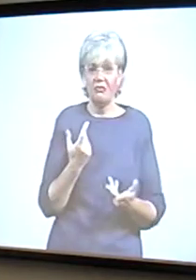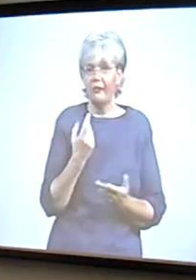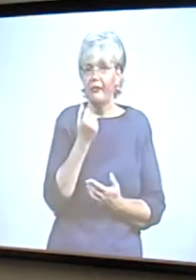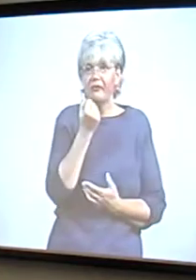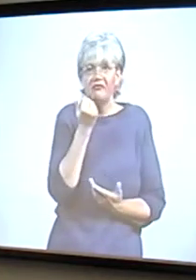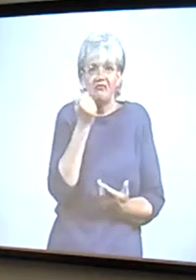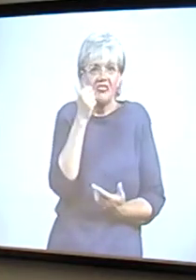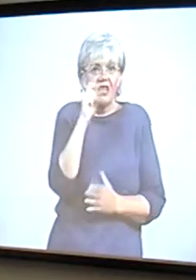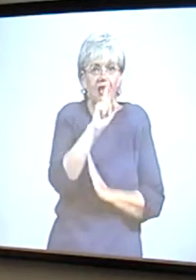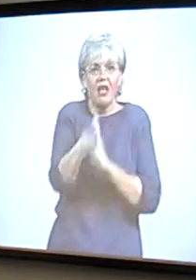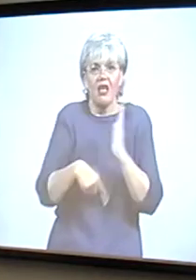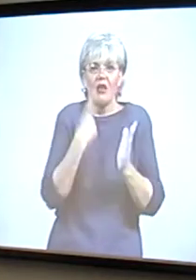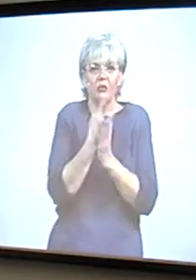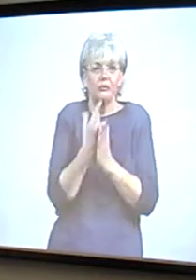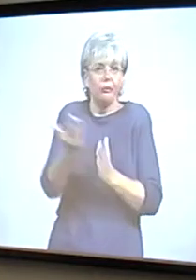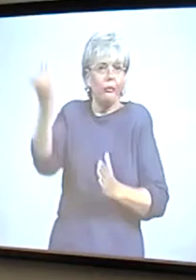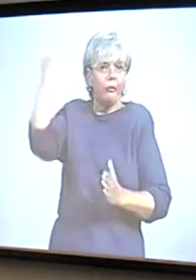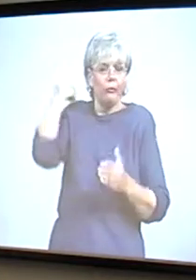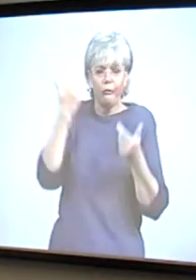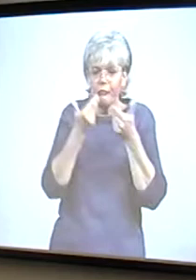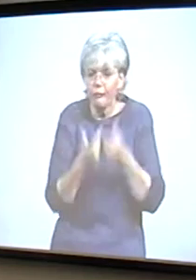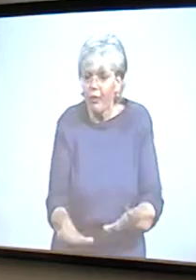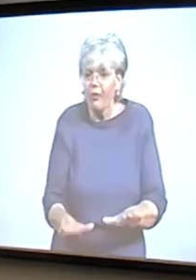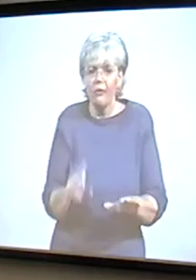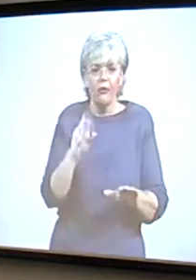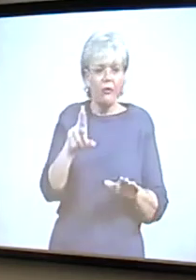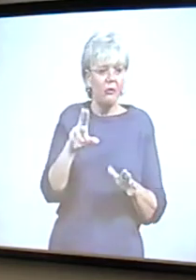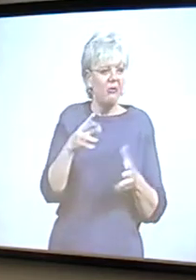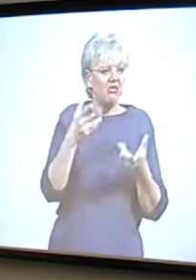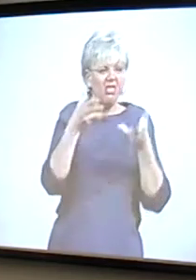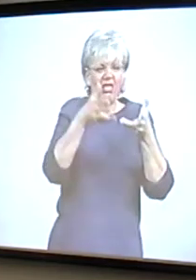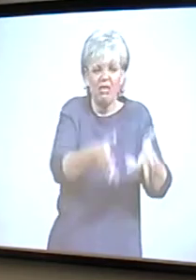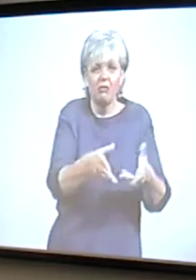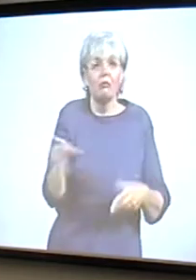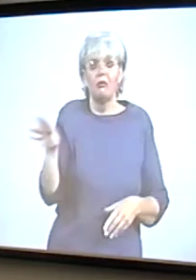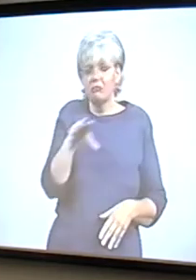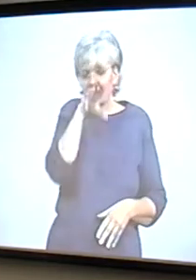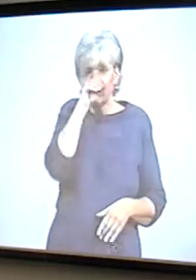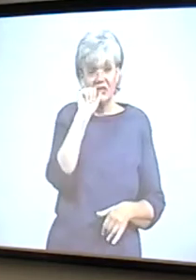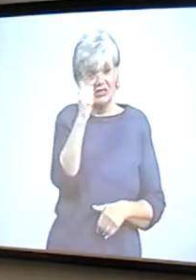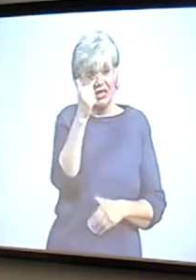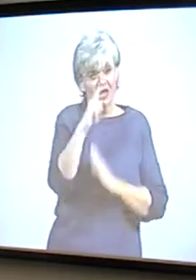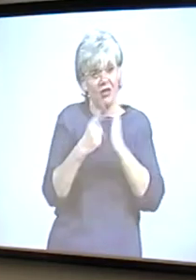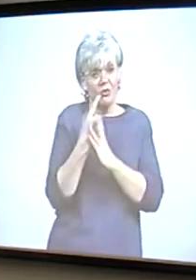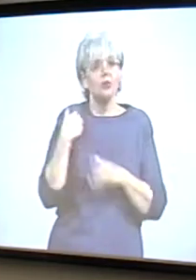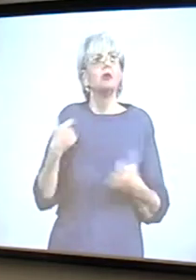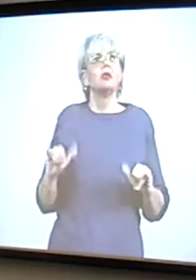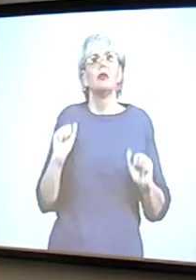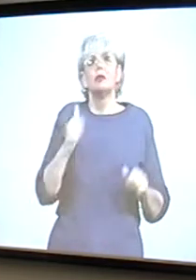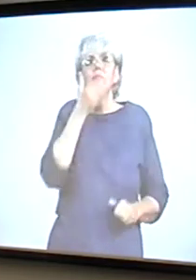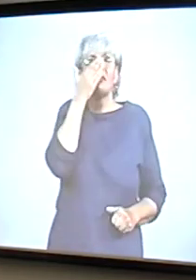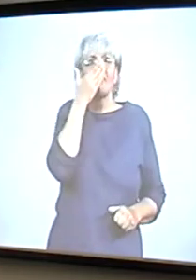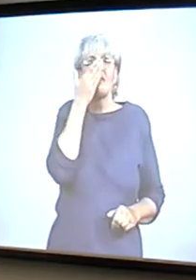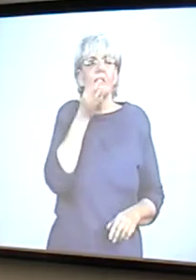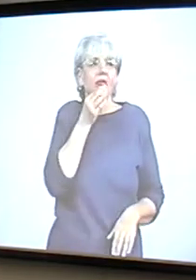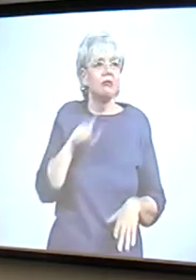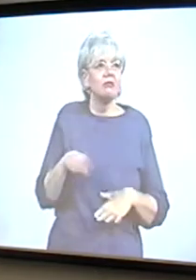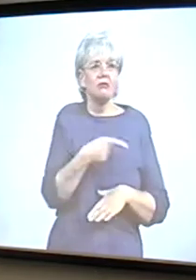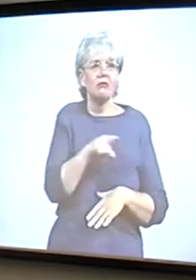20 minutes after or an hour ago something passes and a bloodhound is looking for it, they can still smell